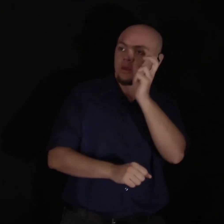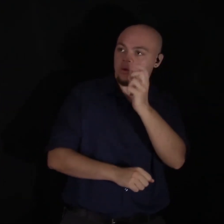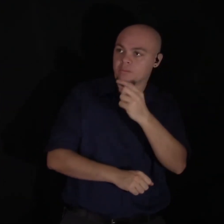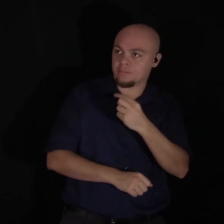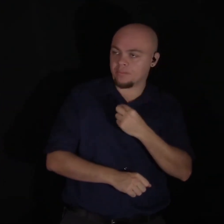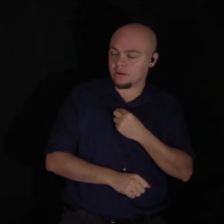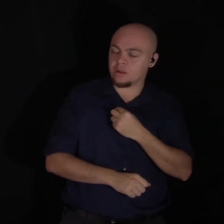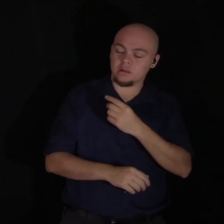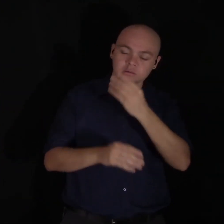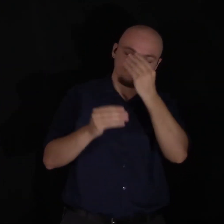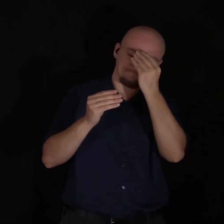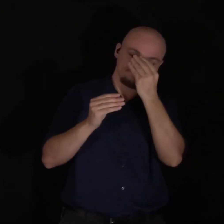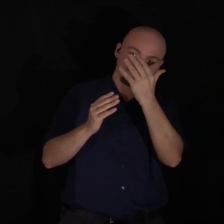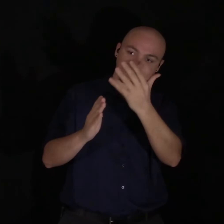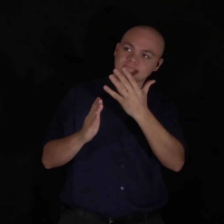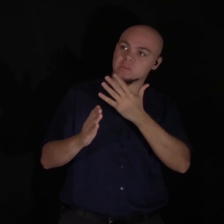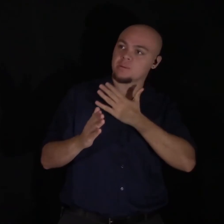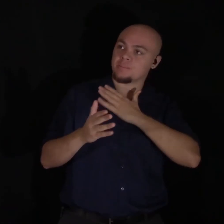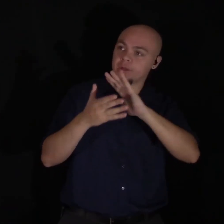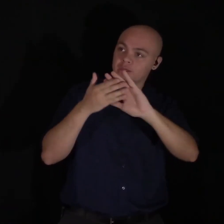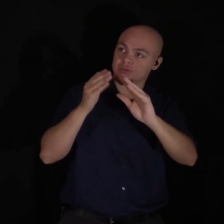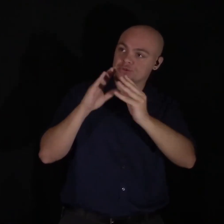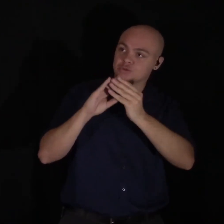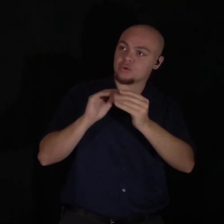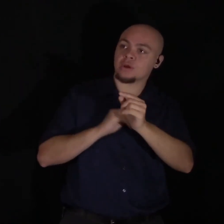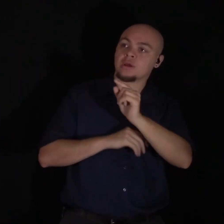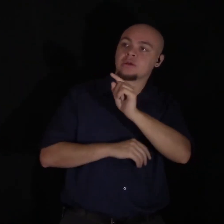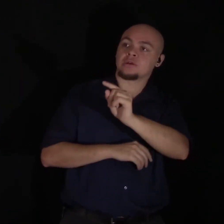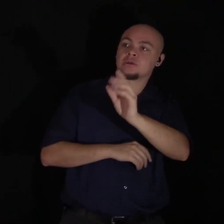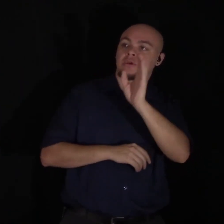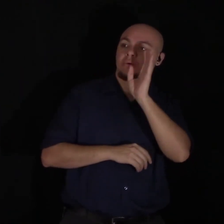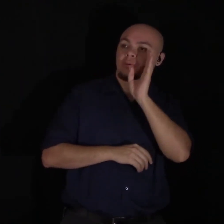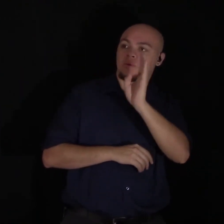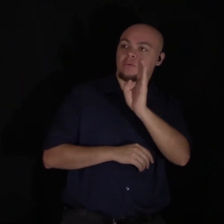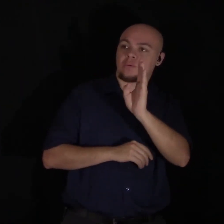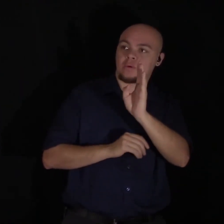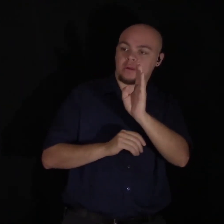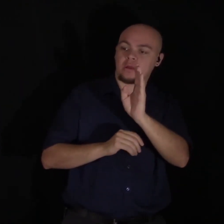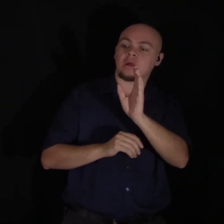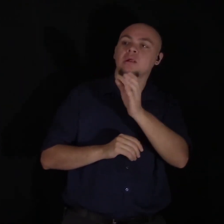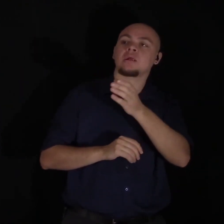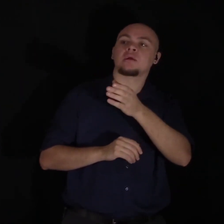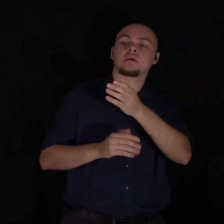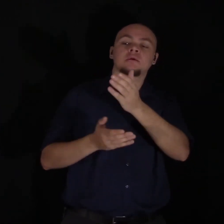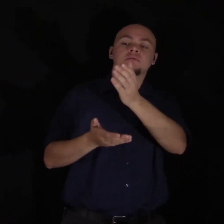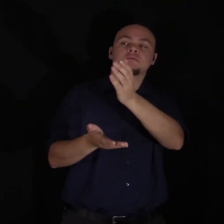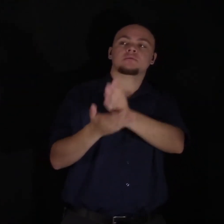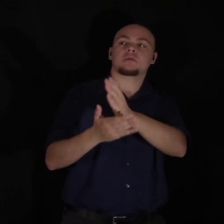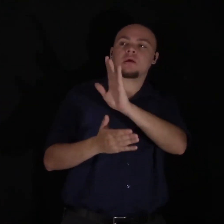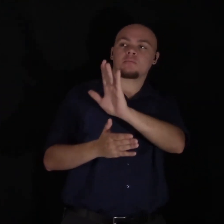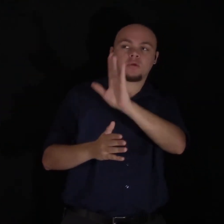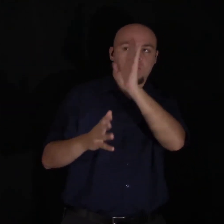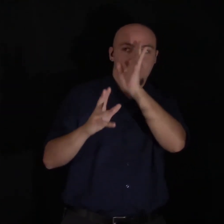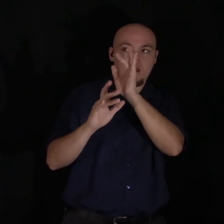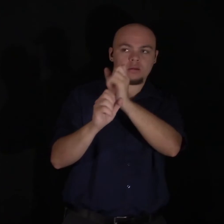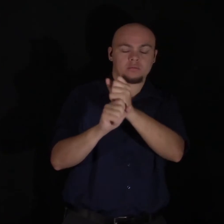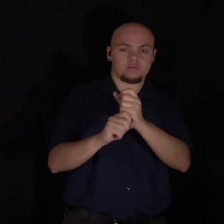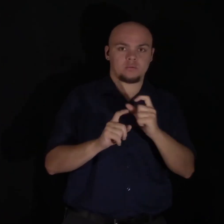me reveal my tale, and you will dash the cup from your lips." Such words, you may imagine,